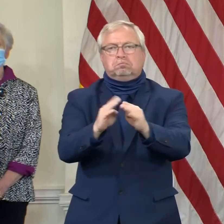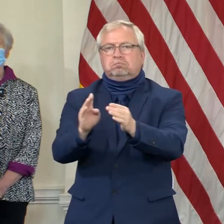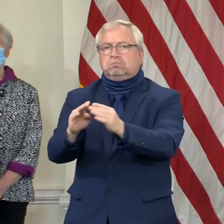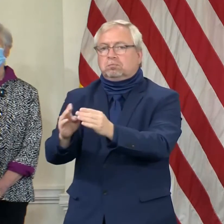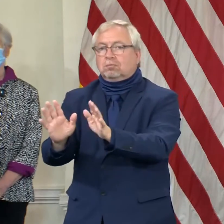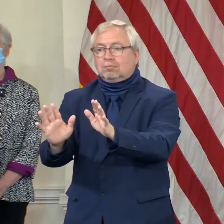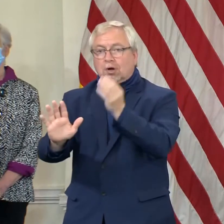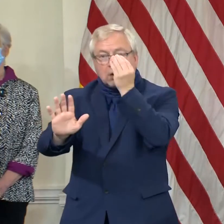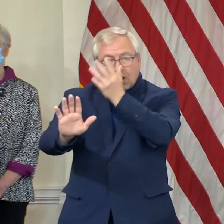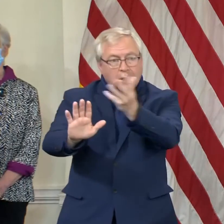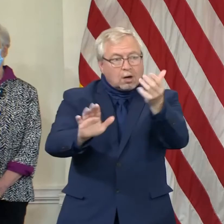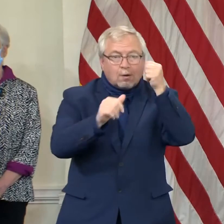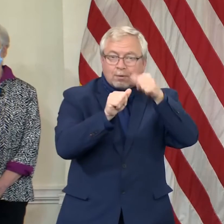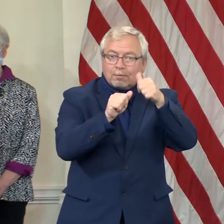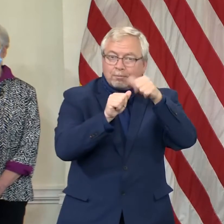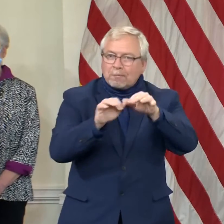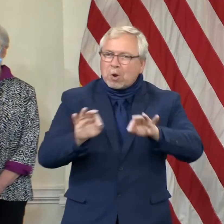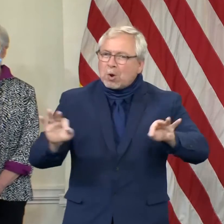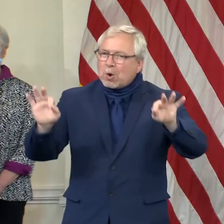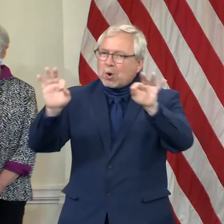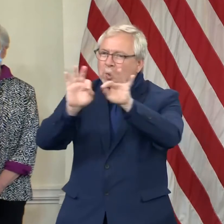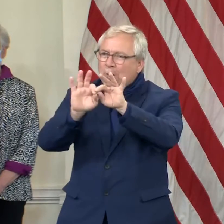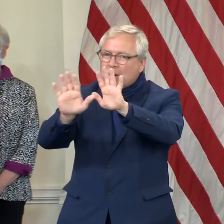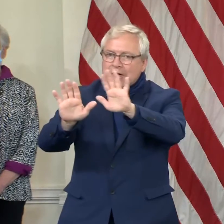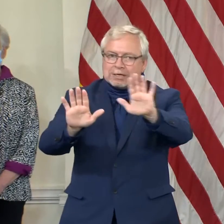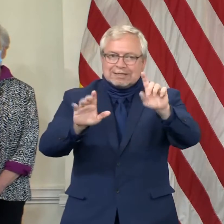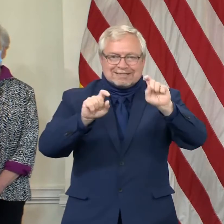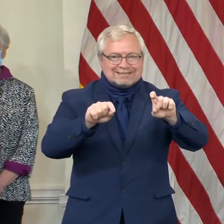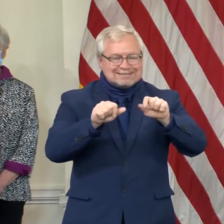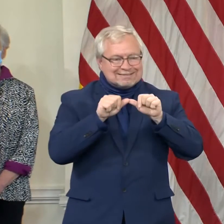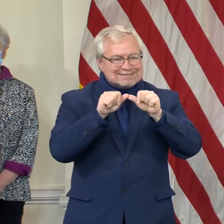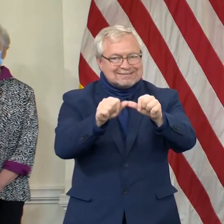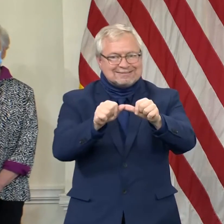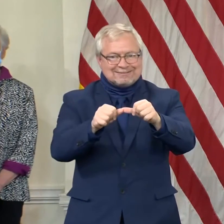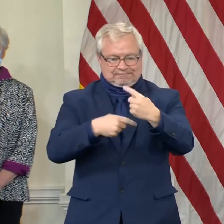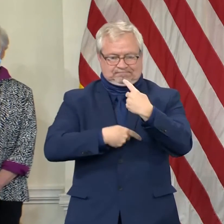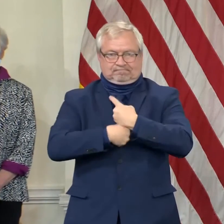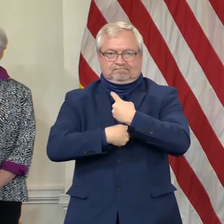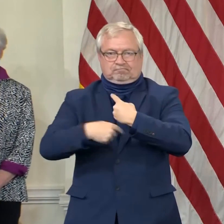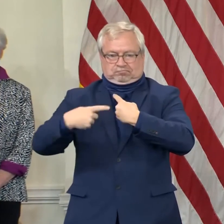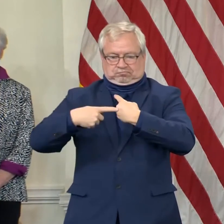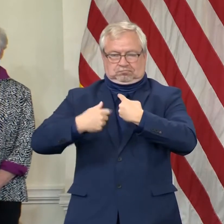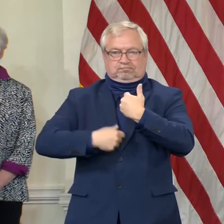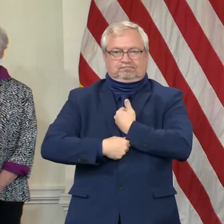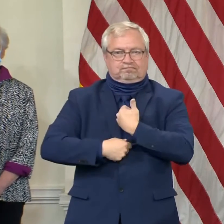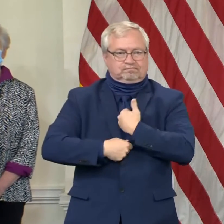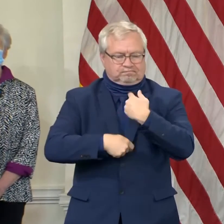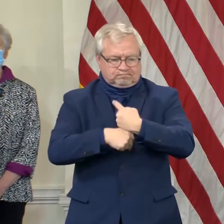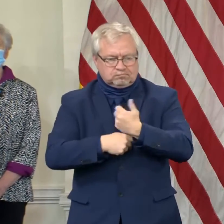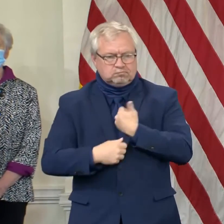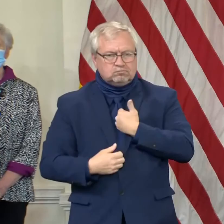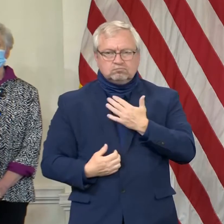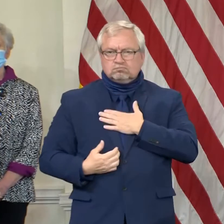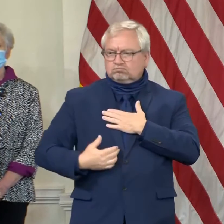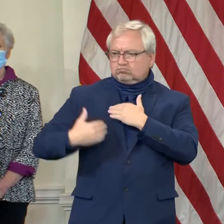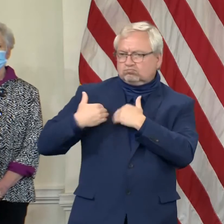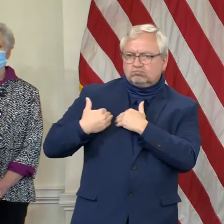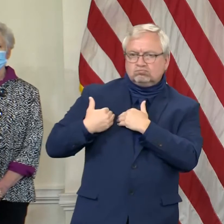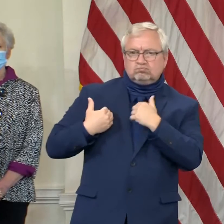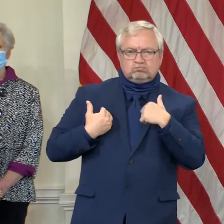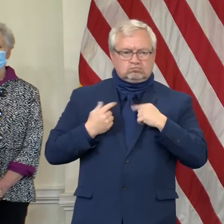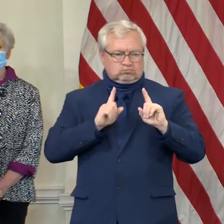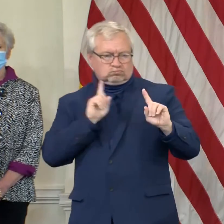Marylanders continue to take personal responsibility, continue to practice social